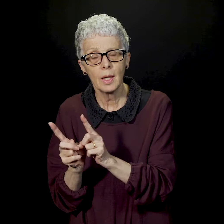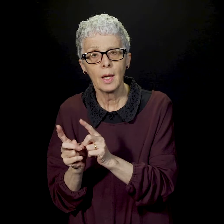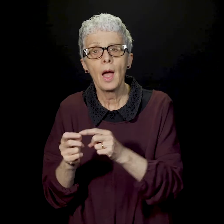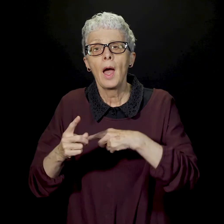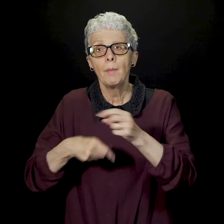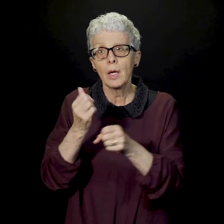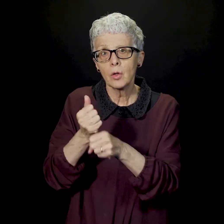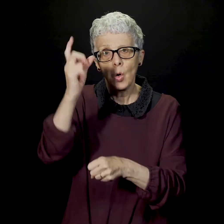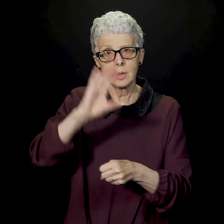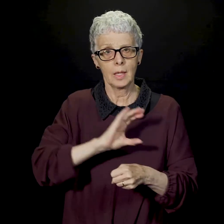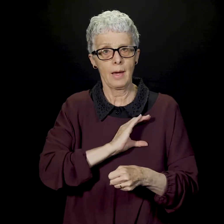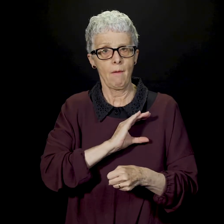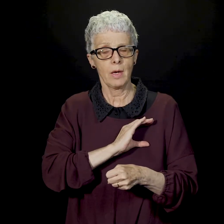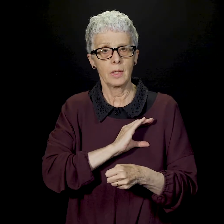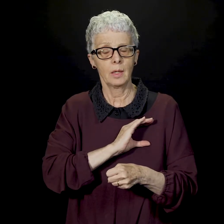the world around them.